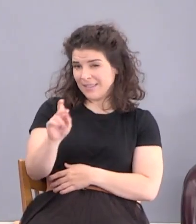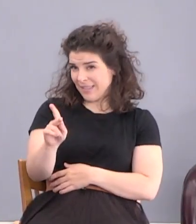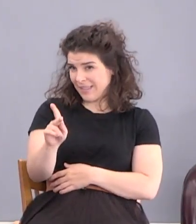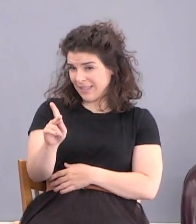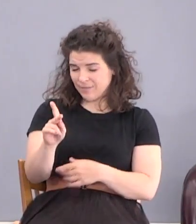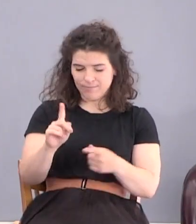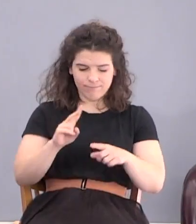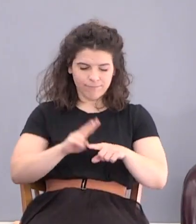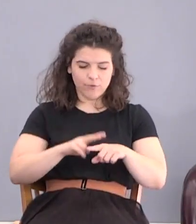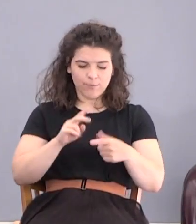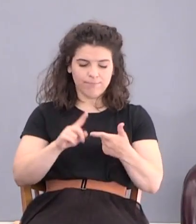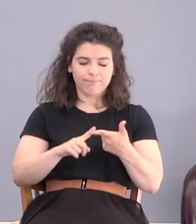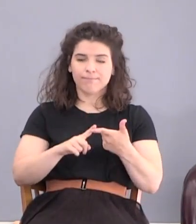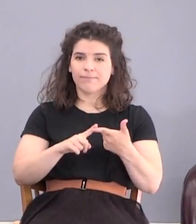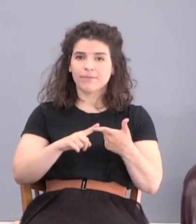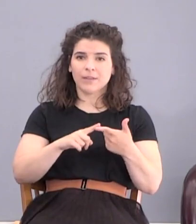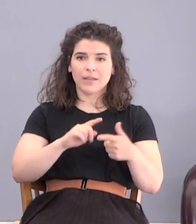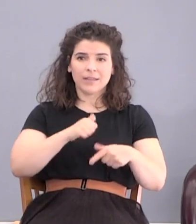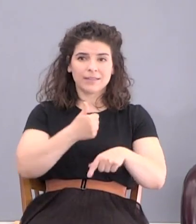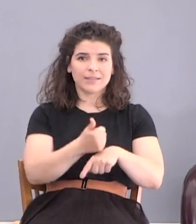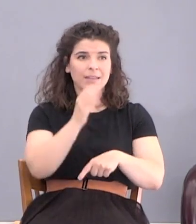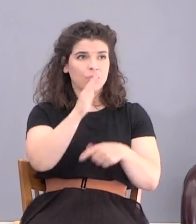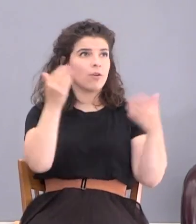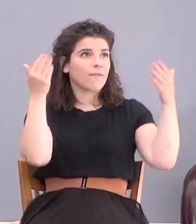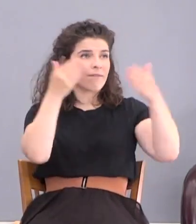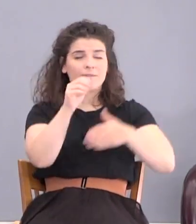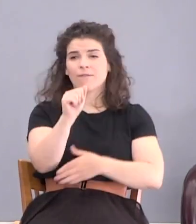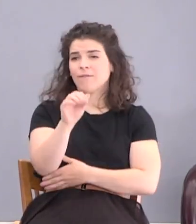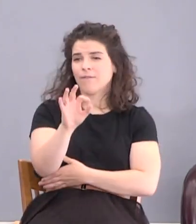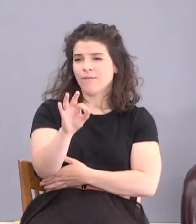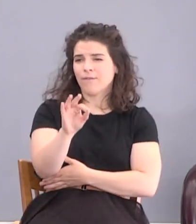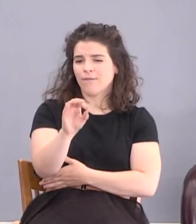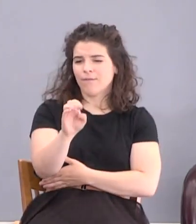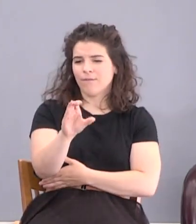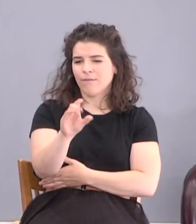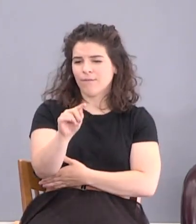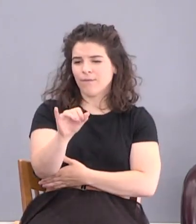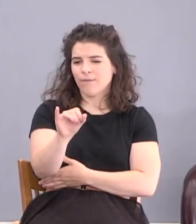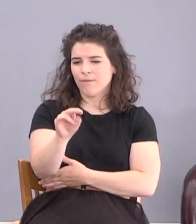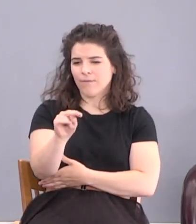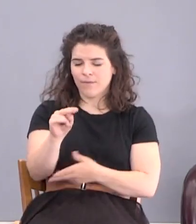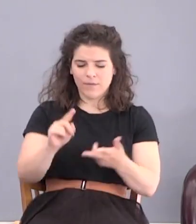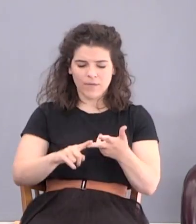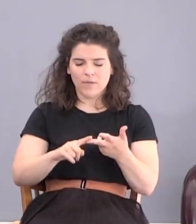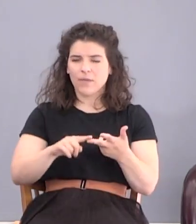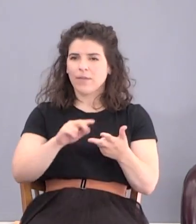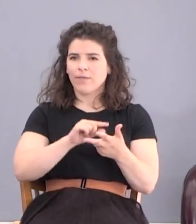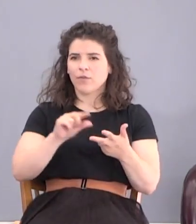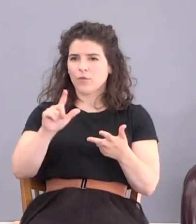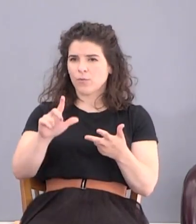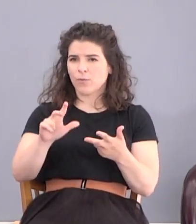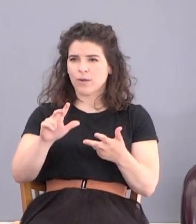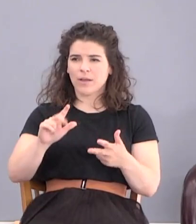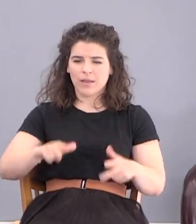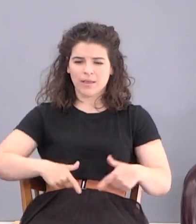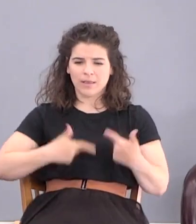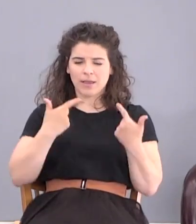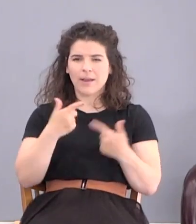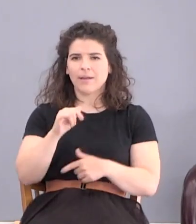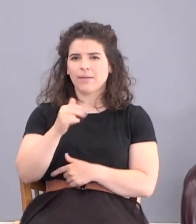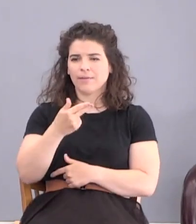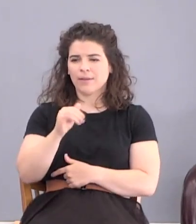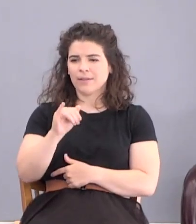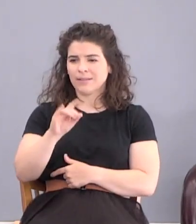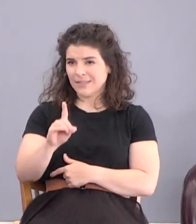verse 2, it says to set your affection. And then in verse 3, it says your life is hid. And I want to focus in on those three